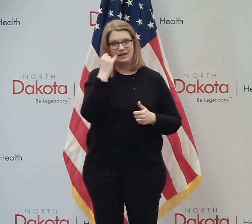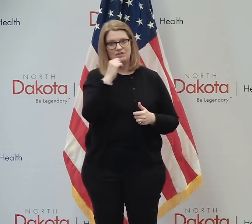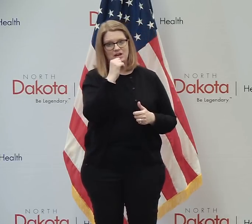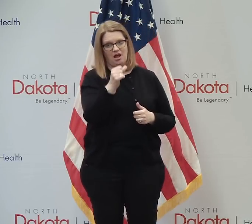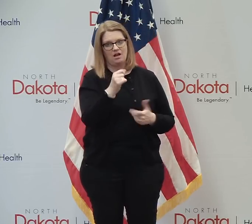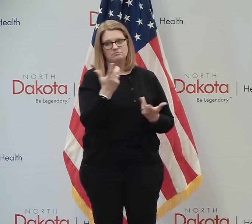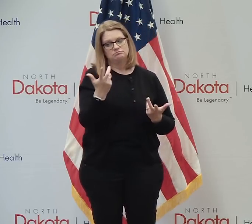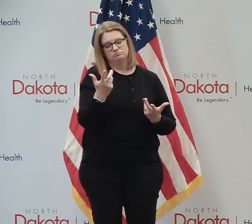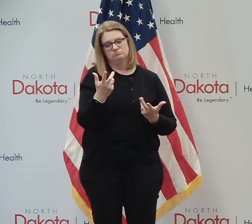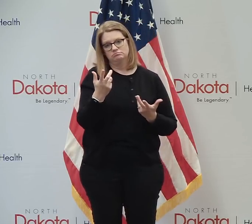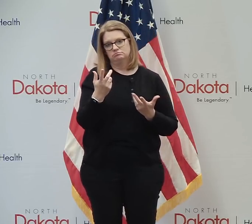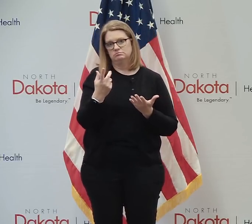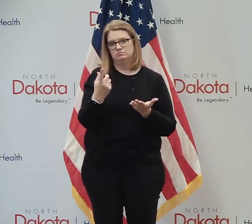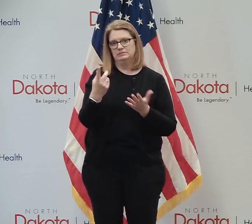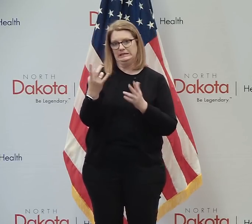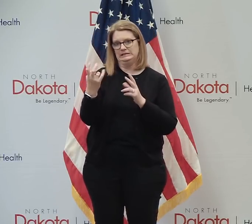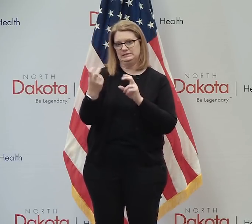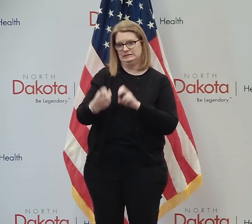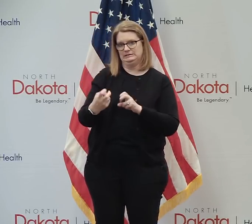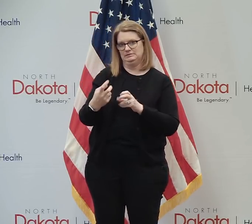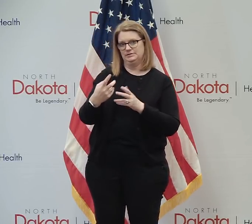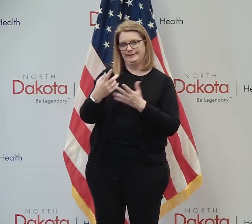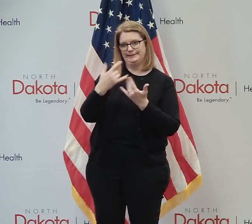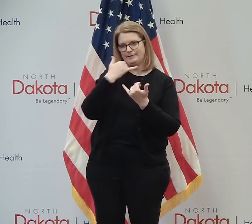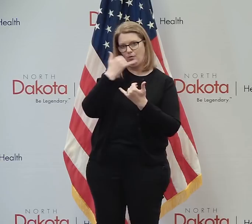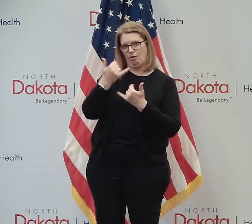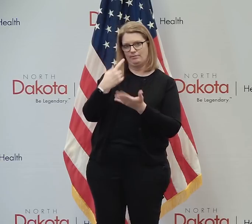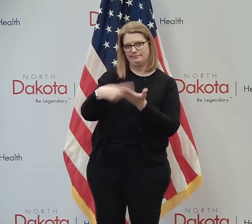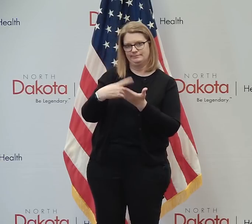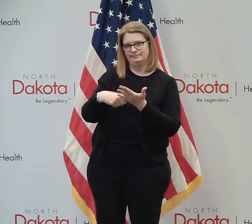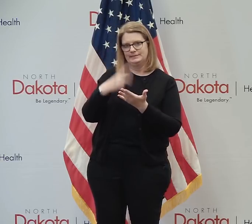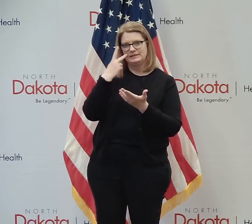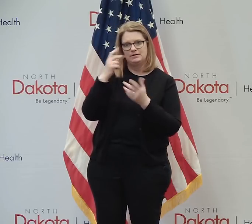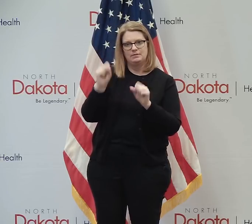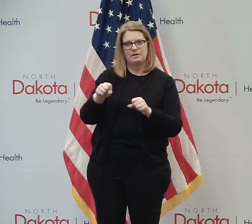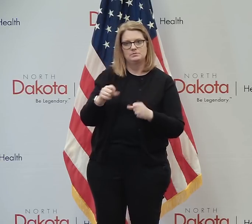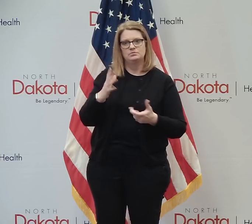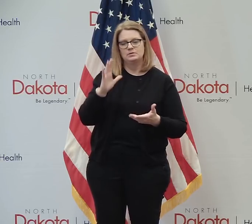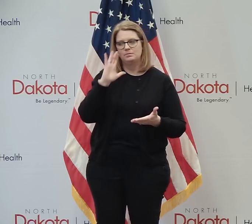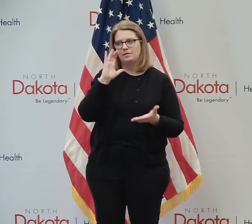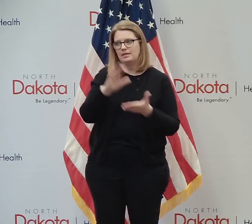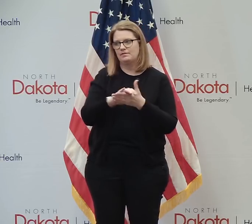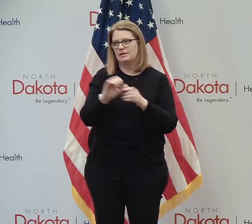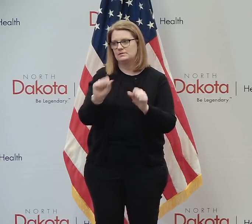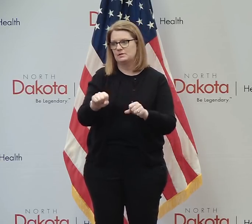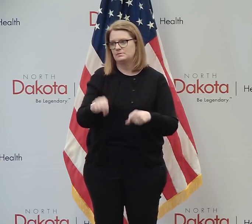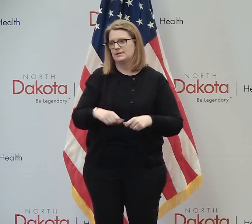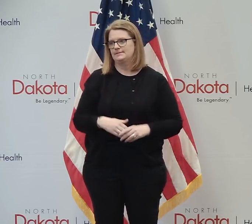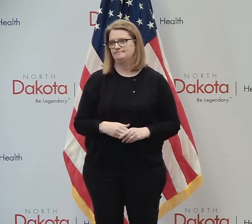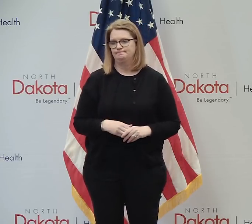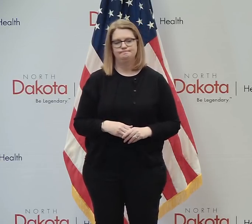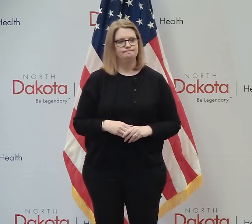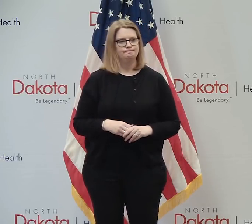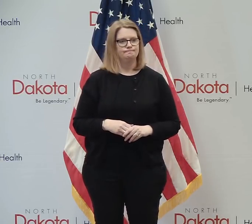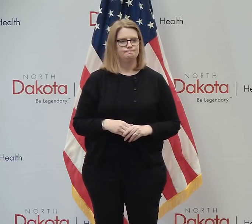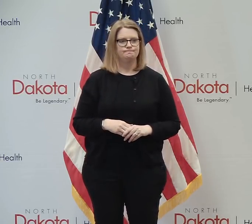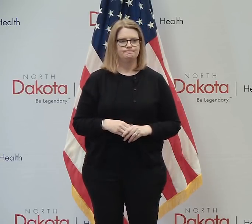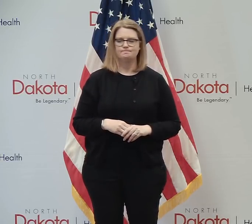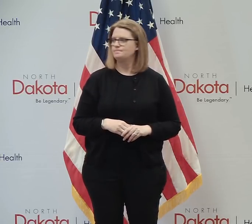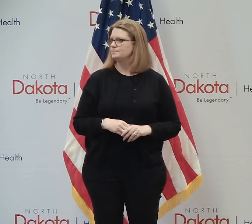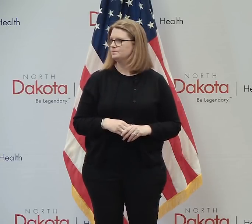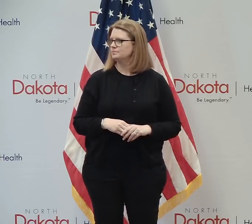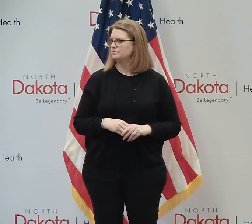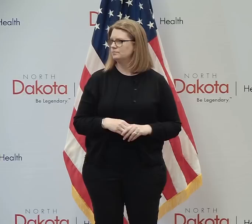that conversation and see if we can make it possible. We believe it's possible.